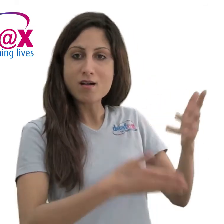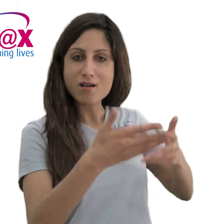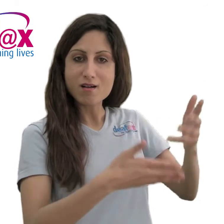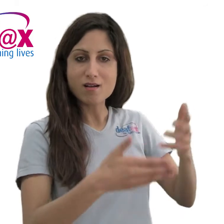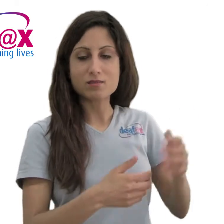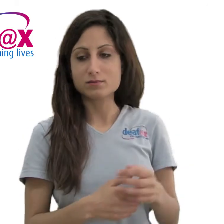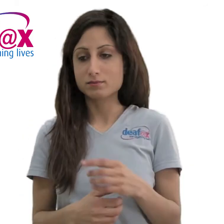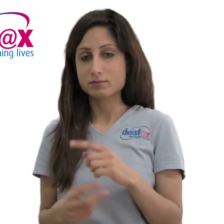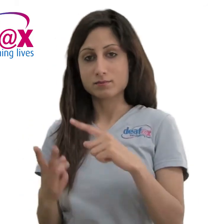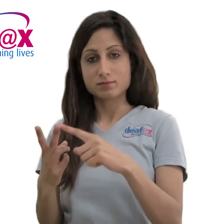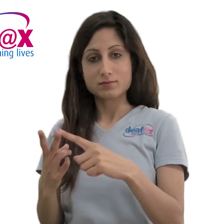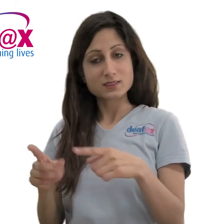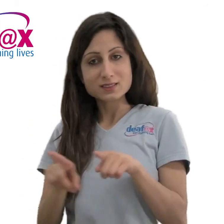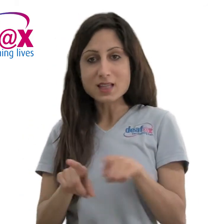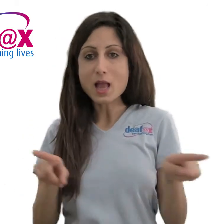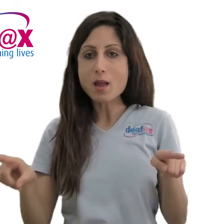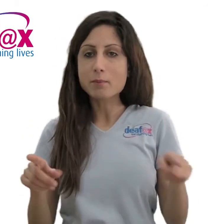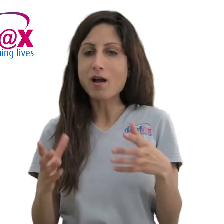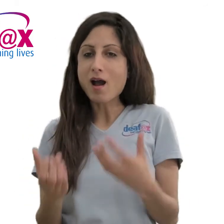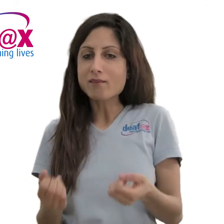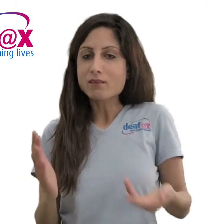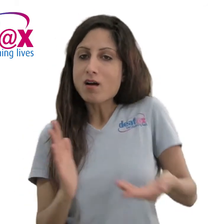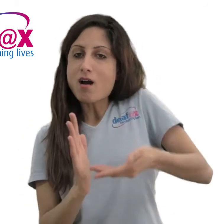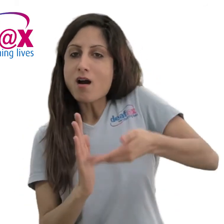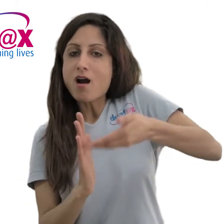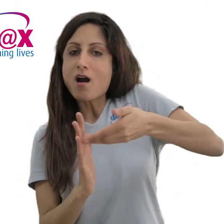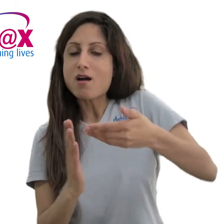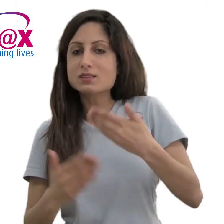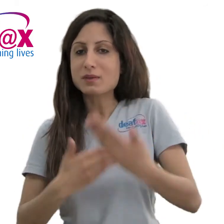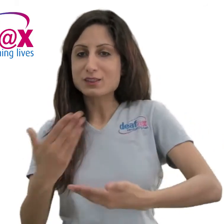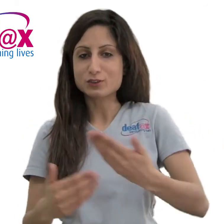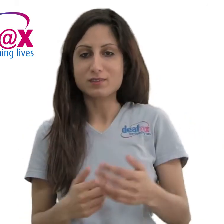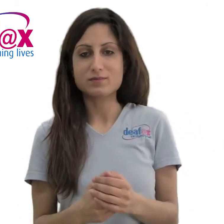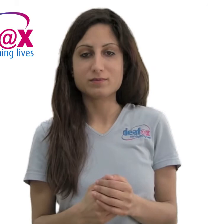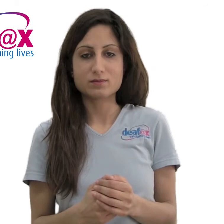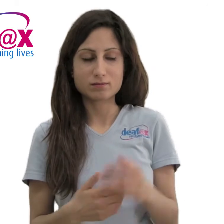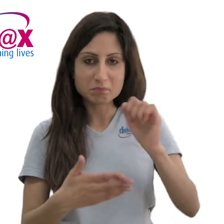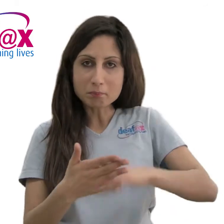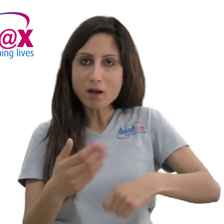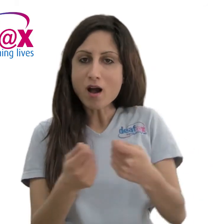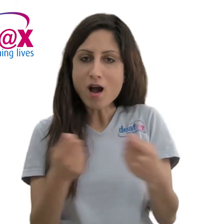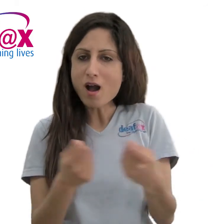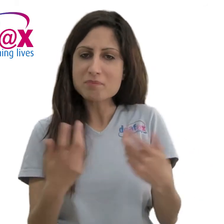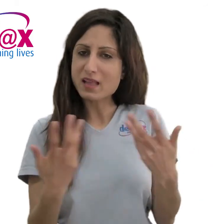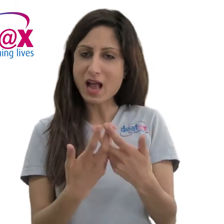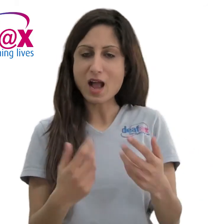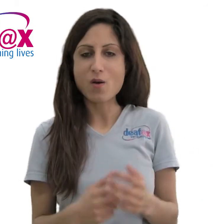video for the mainstream version, plus additional explanations in a sign language dictionary video for the easy English